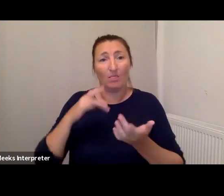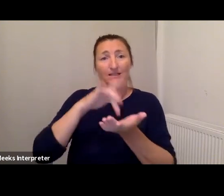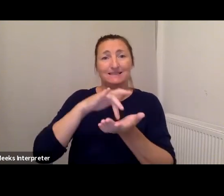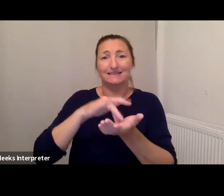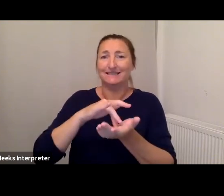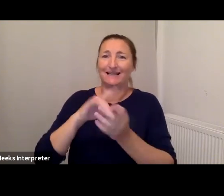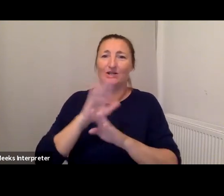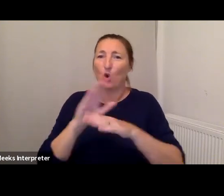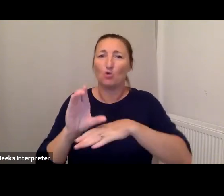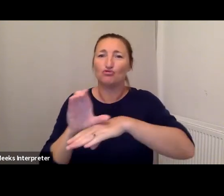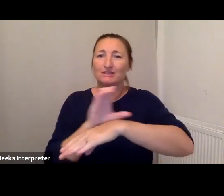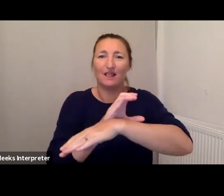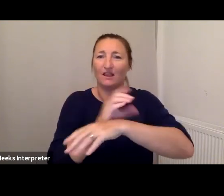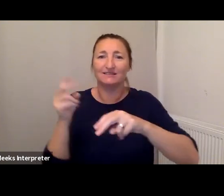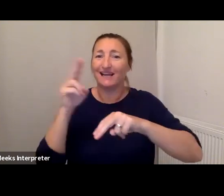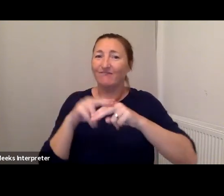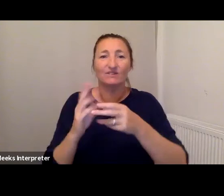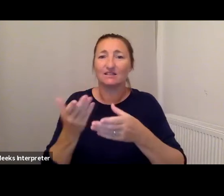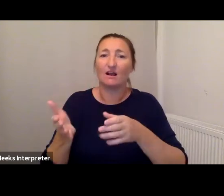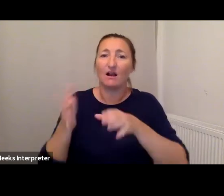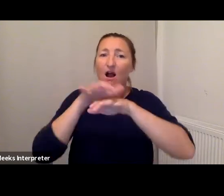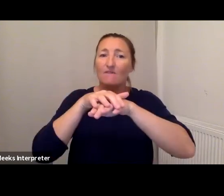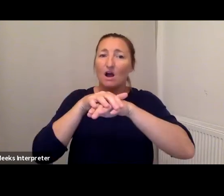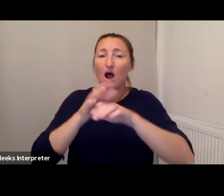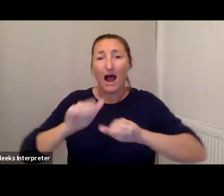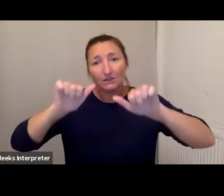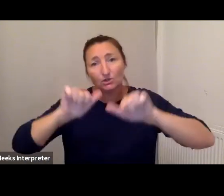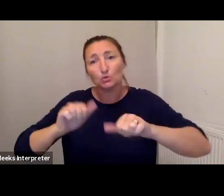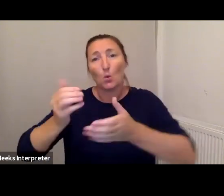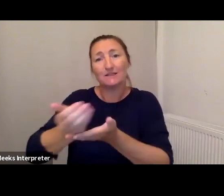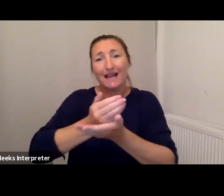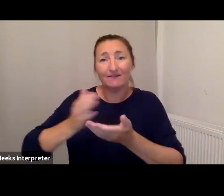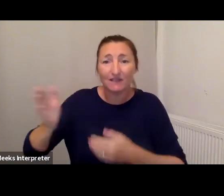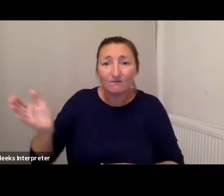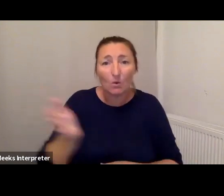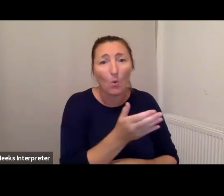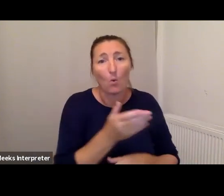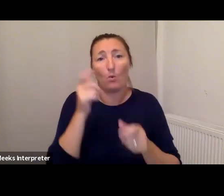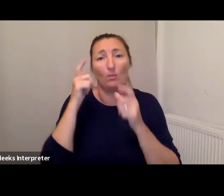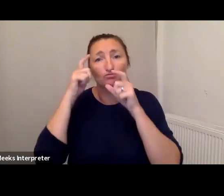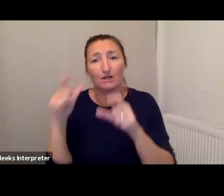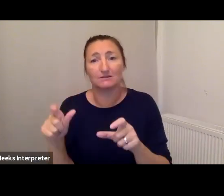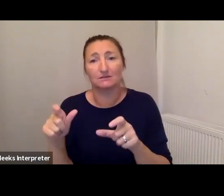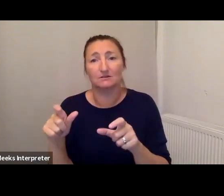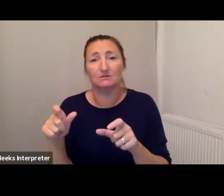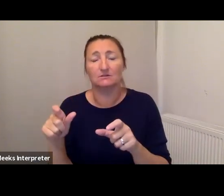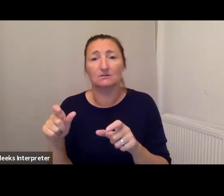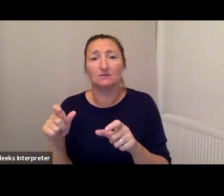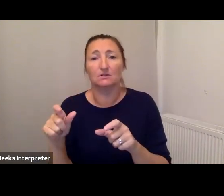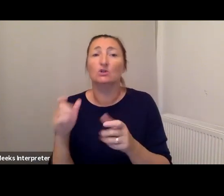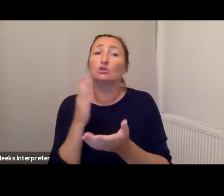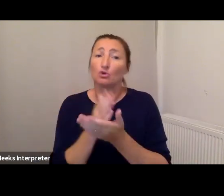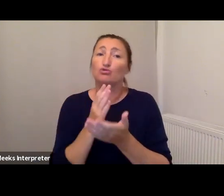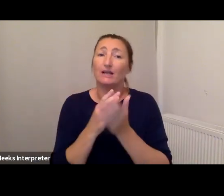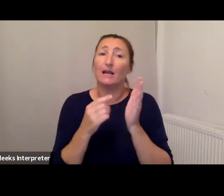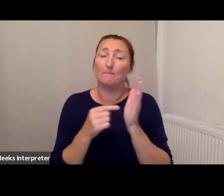it does not cover and ensure the safety and livelihood of all of its residents. Hence, inclusive and climate responsive initiatives